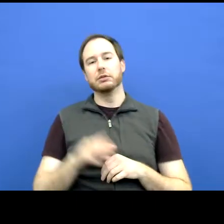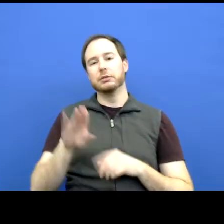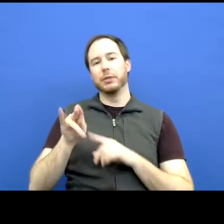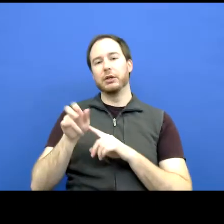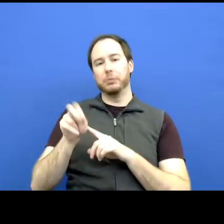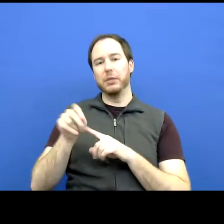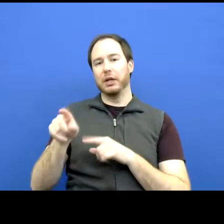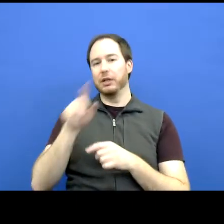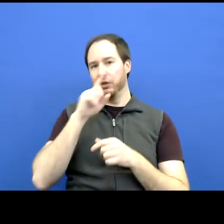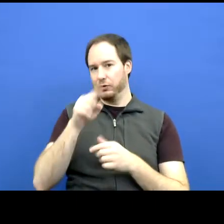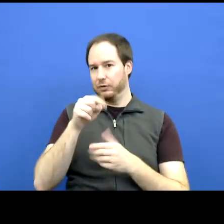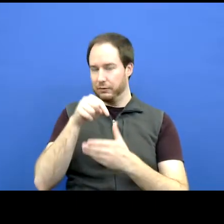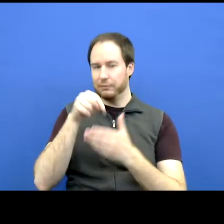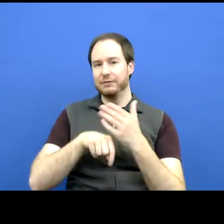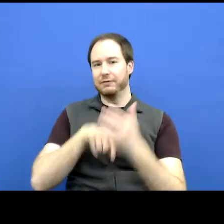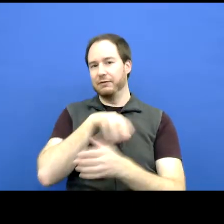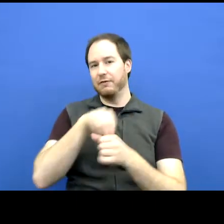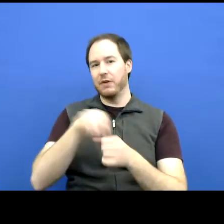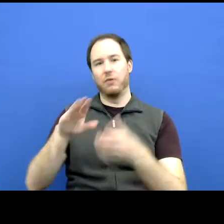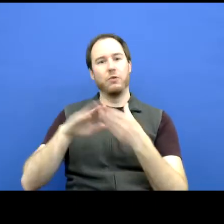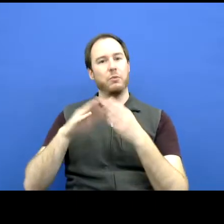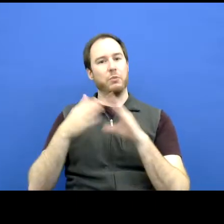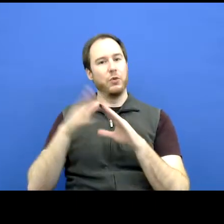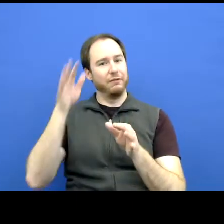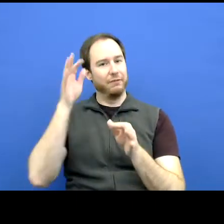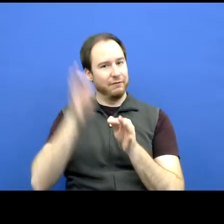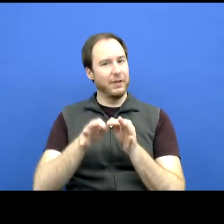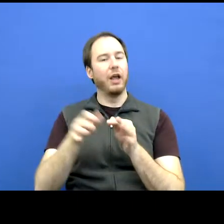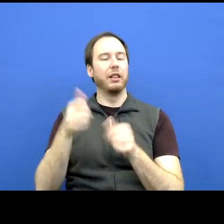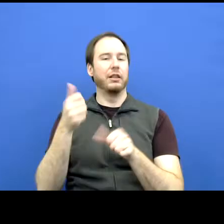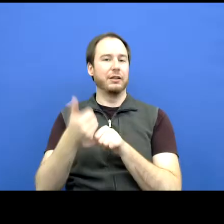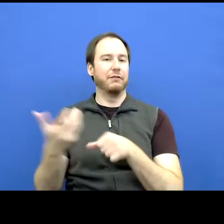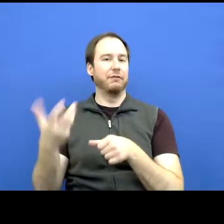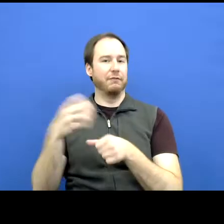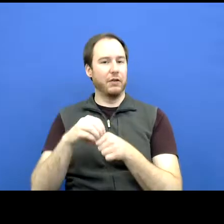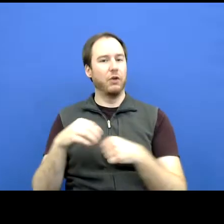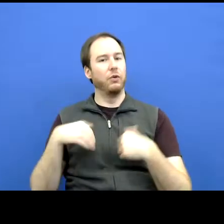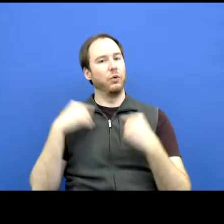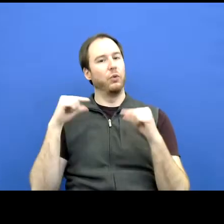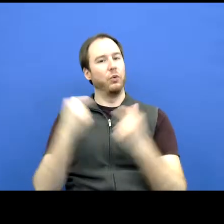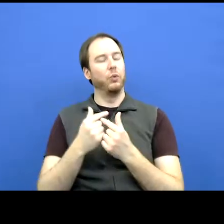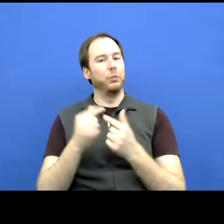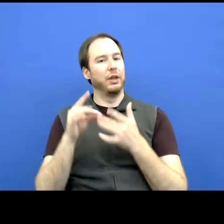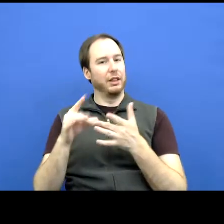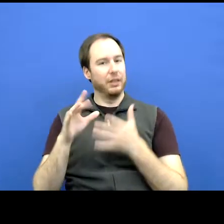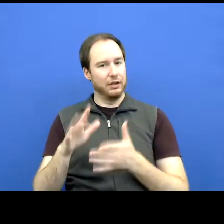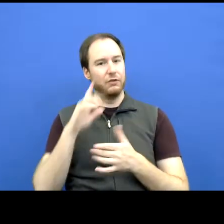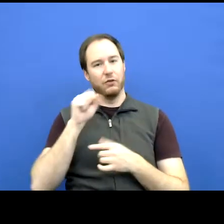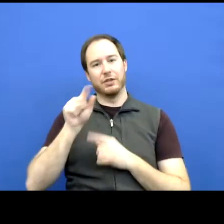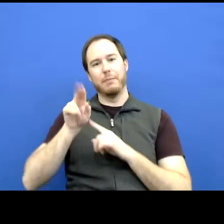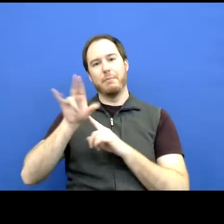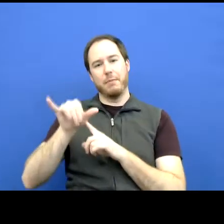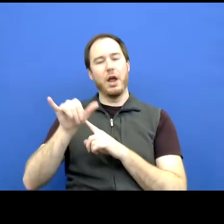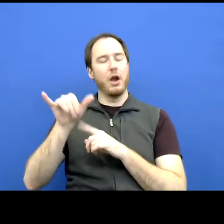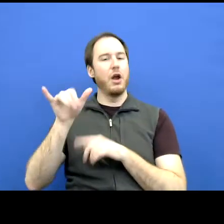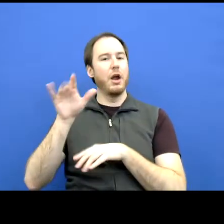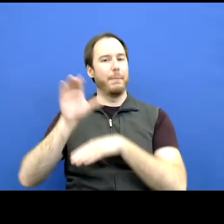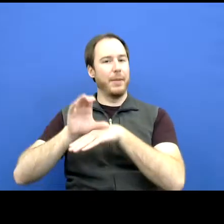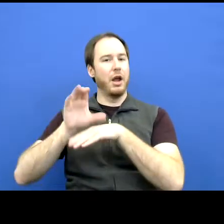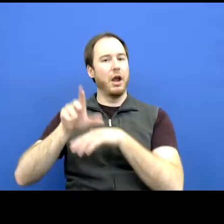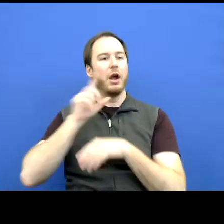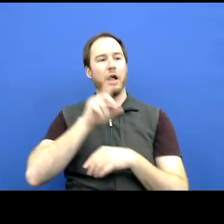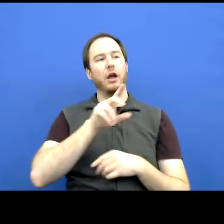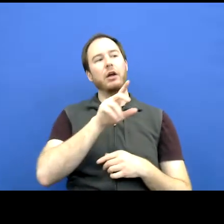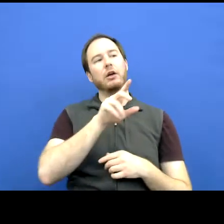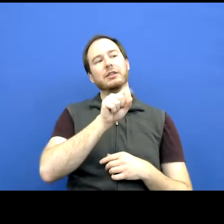Benjamin is deeply involved in his community and faith. He serves as a youth group leader at St. Mary Ann Cope Parish and altar serves at St. John